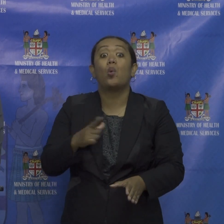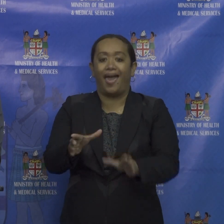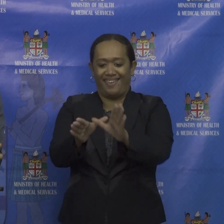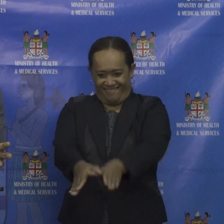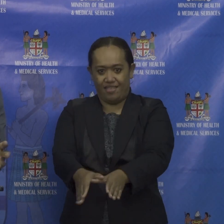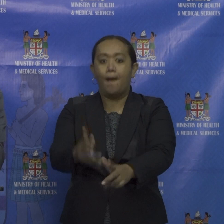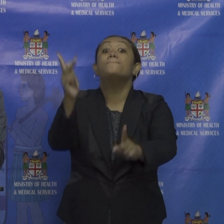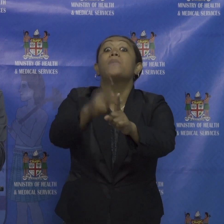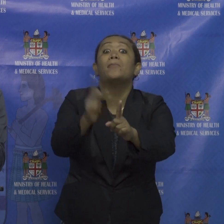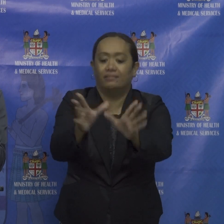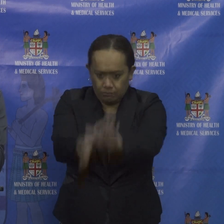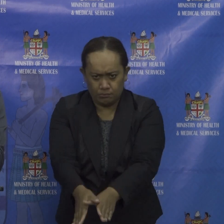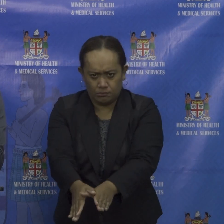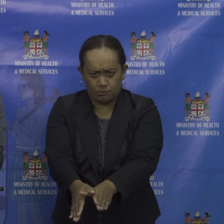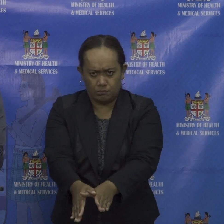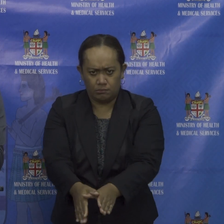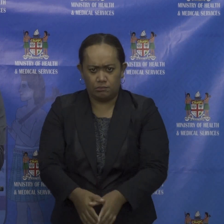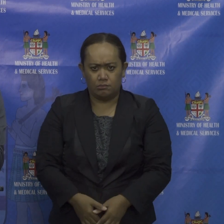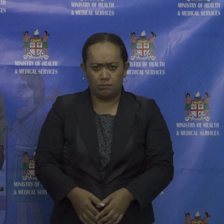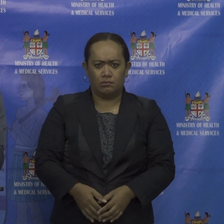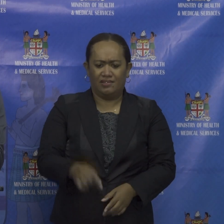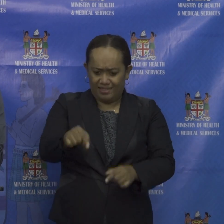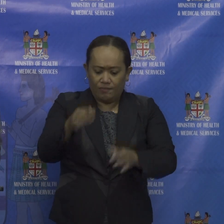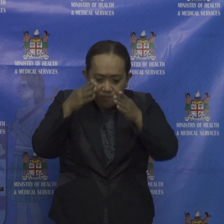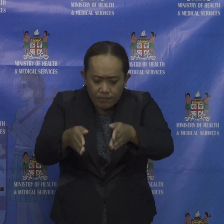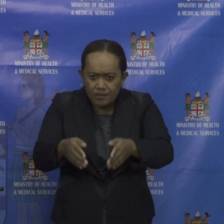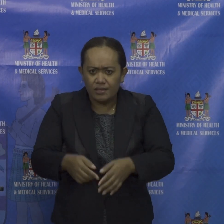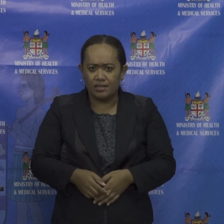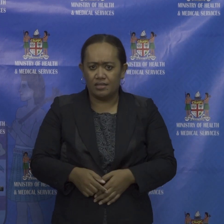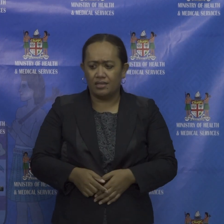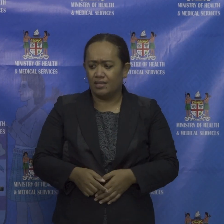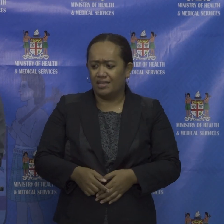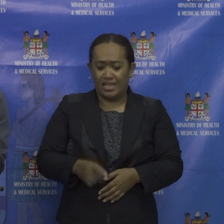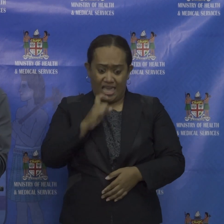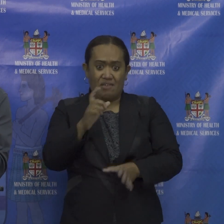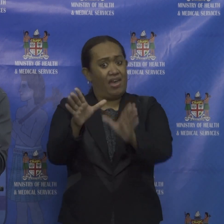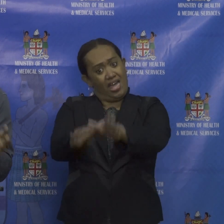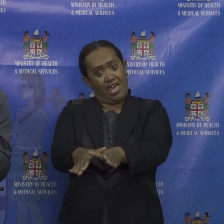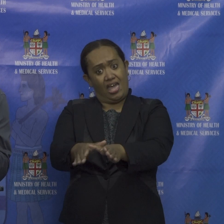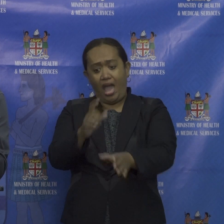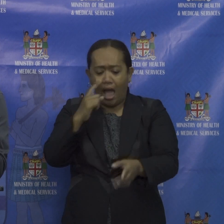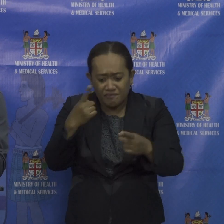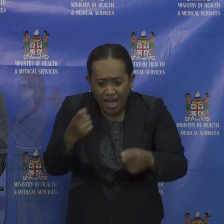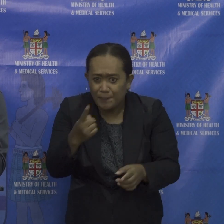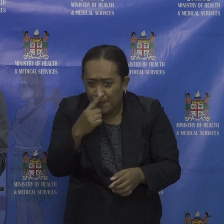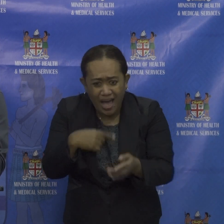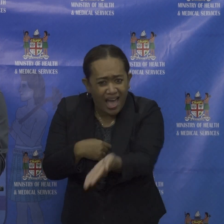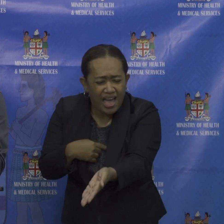purpose where I can actually find people and pull them in. If during a lockdown period I can't find